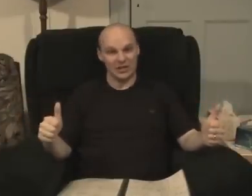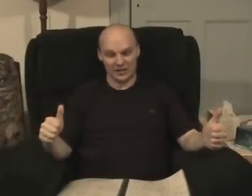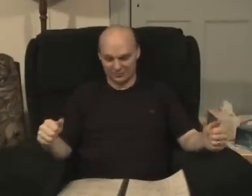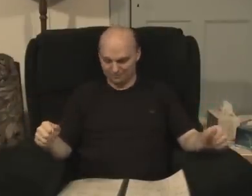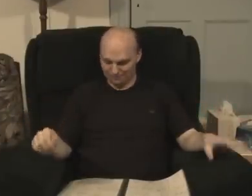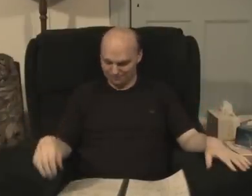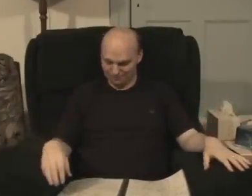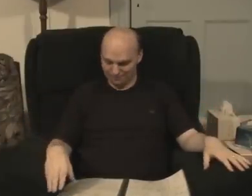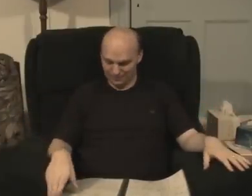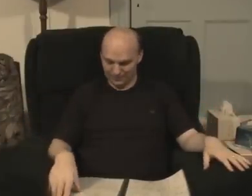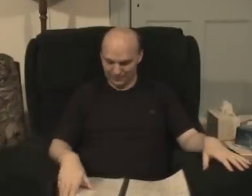re-emphasize